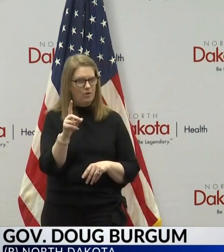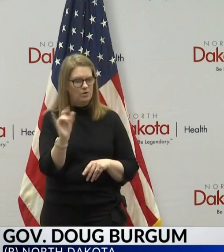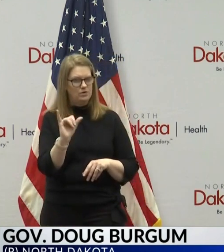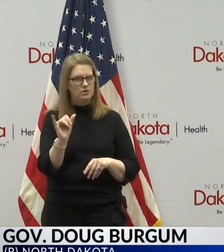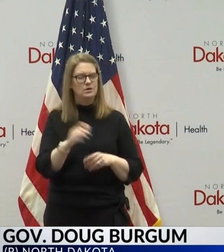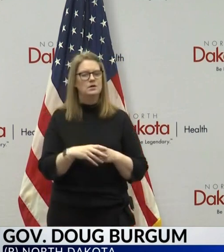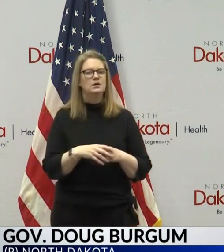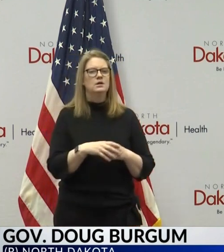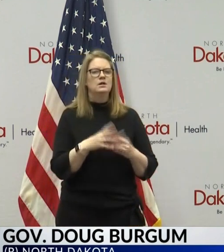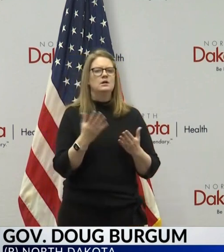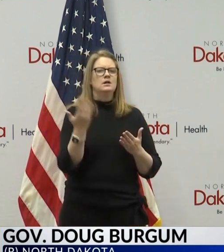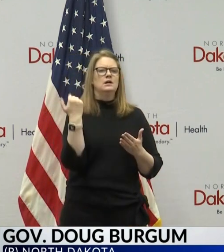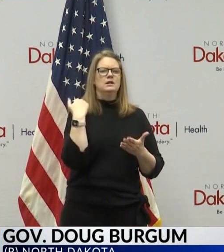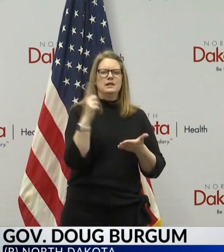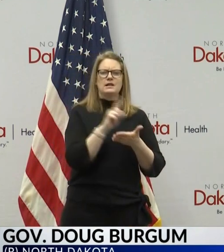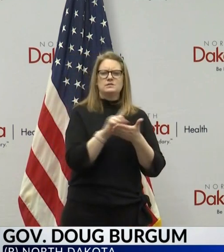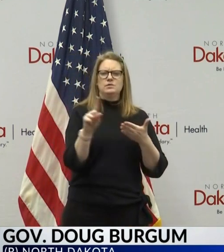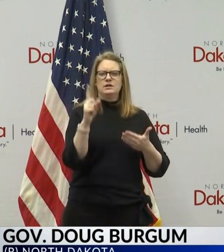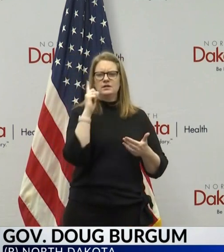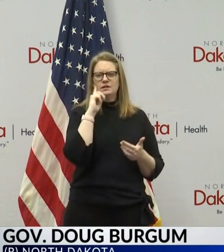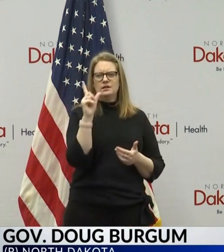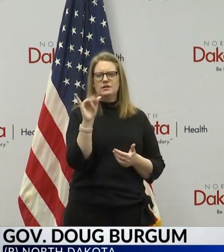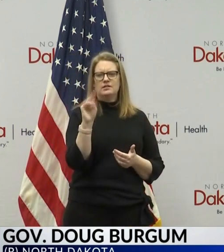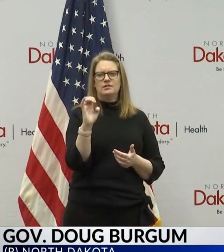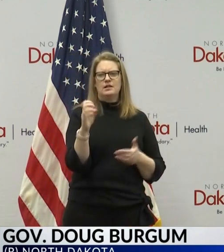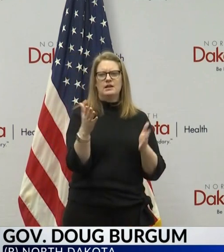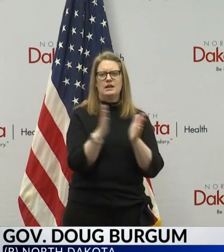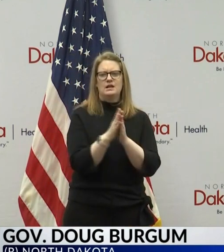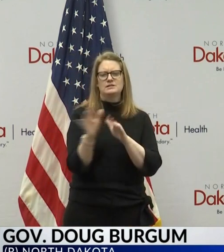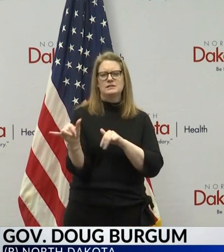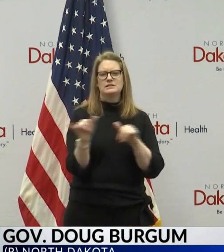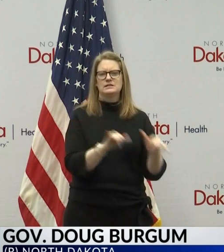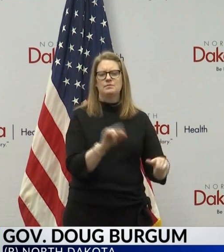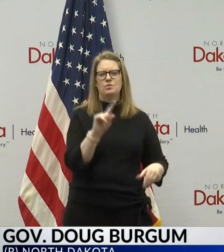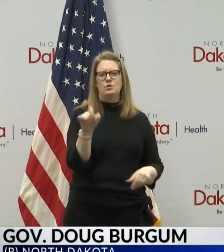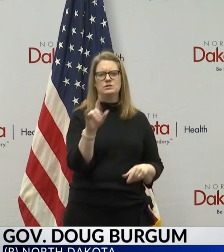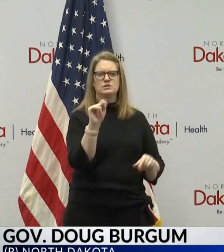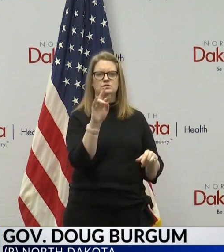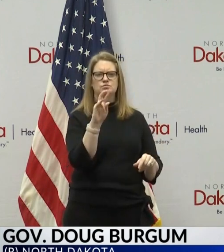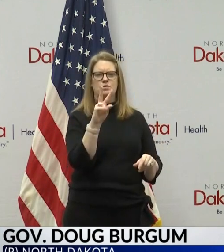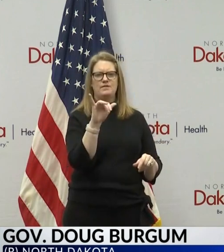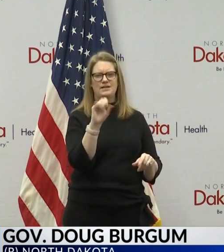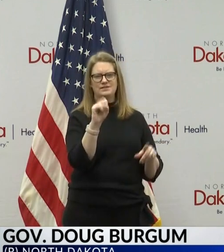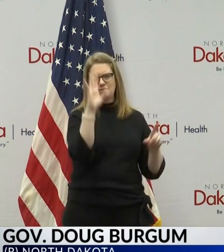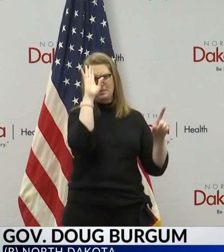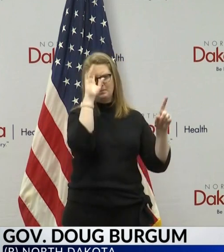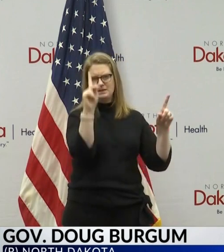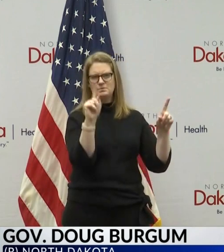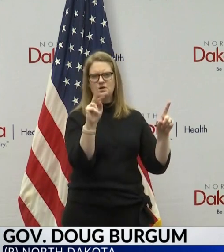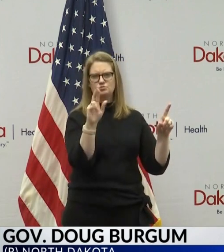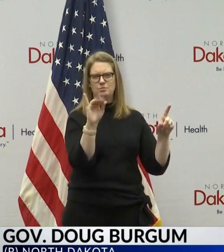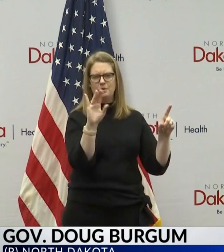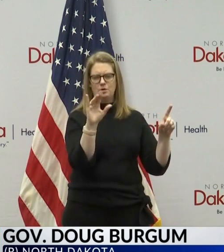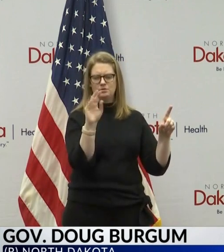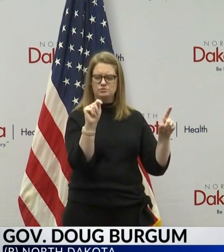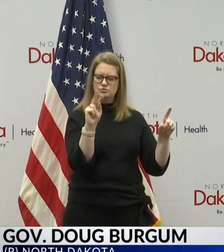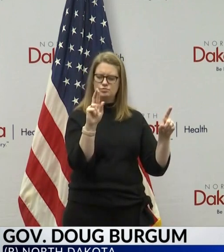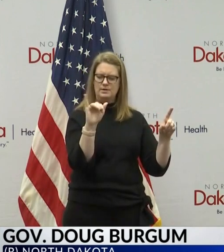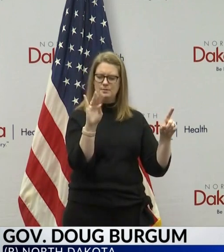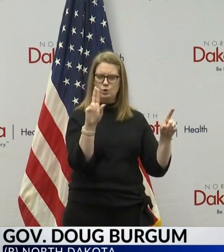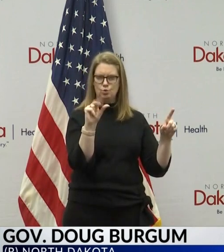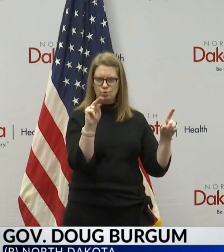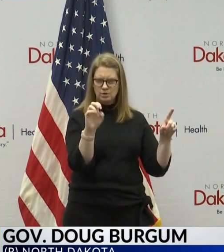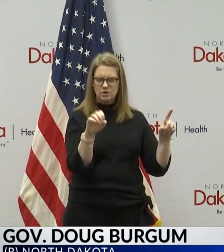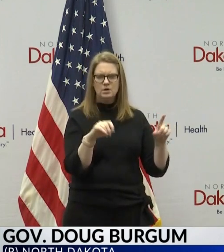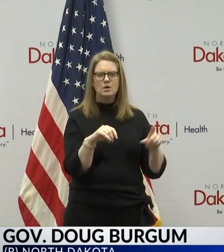We got asked this question last week. I think Lane asked a similar one, and this is Travis from Bismarck Tribune. Thanks for the question. We know that